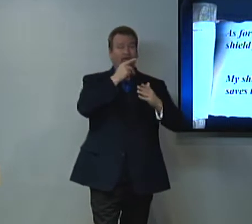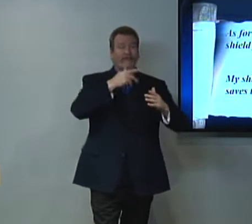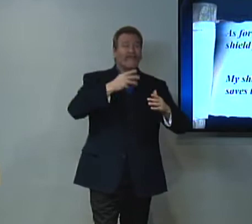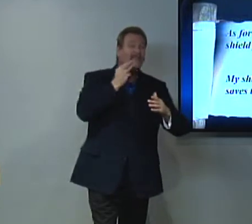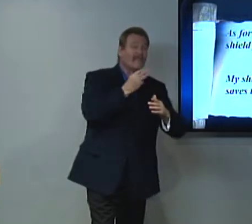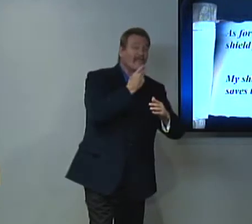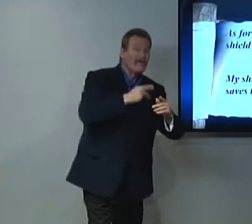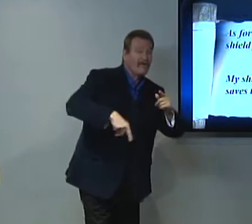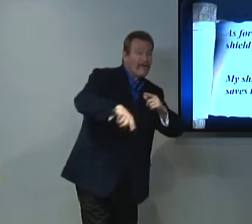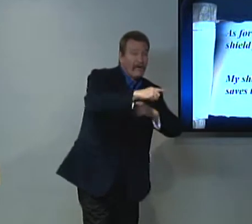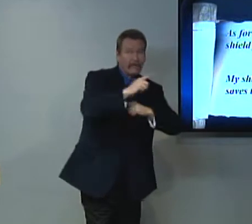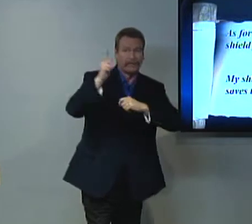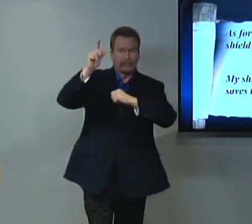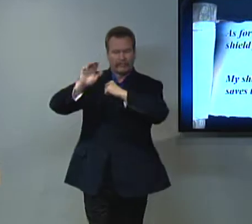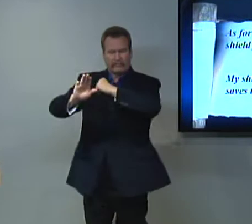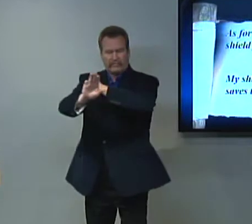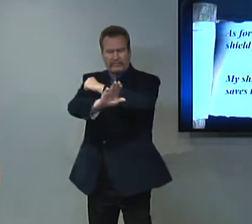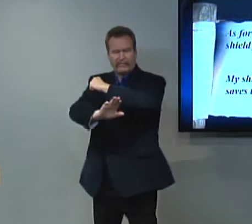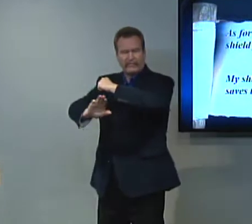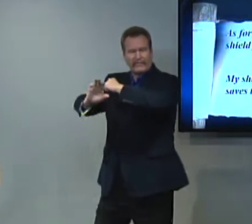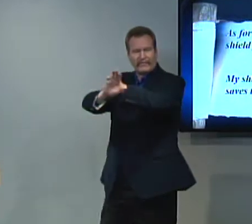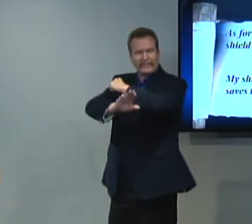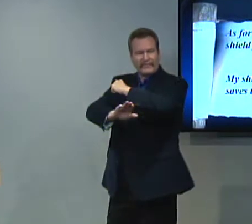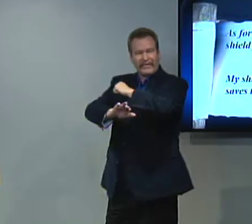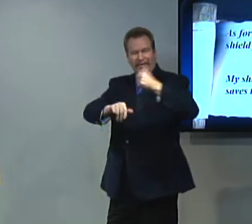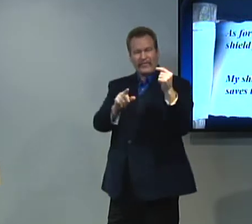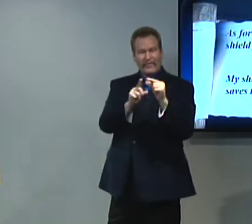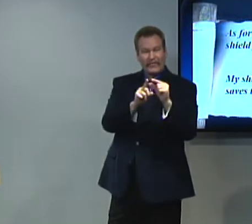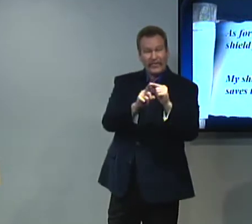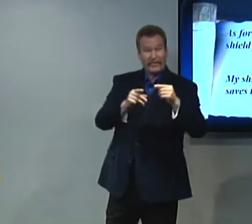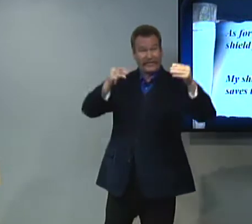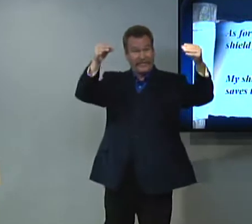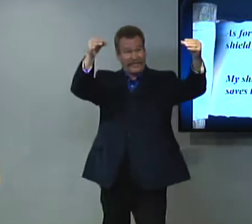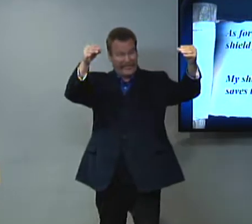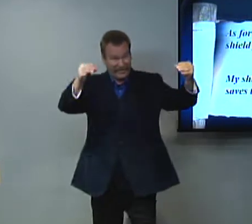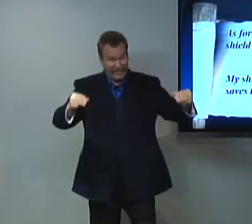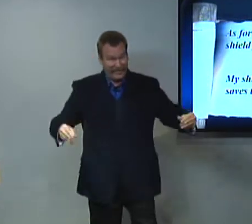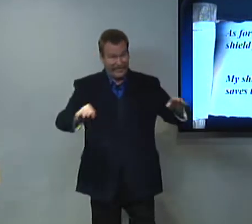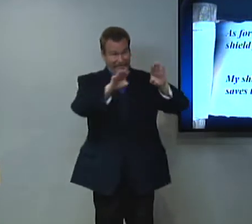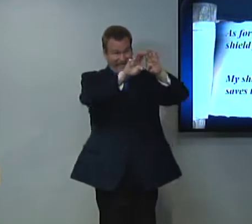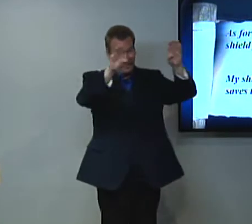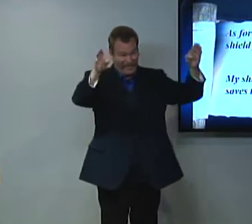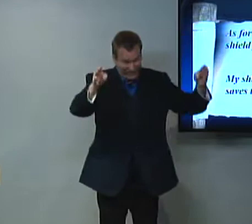God had established that his people would be shielded by him.